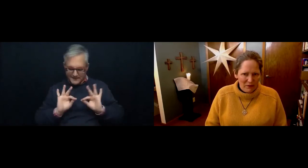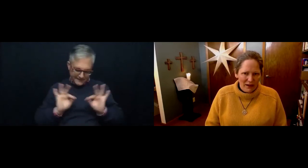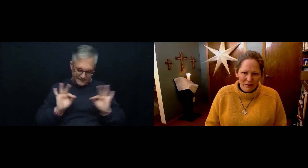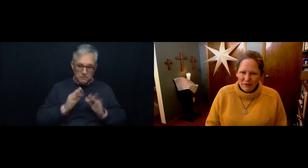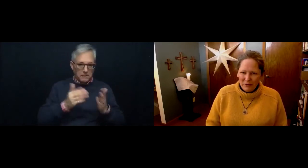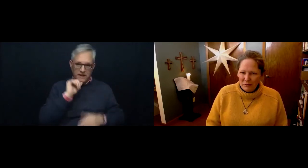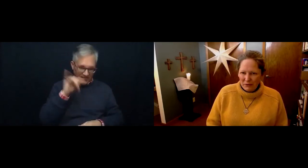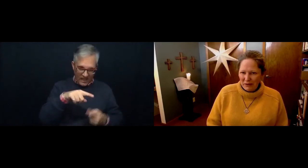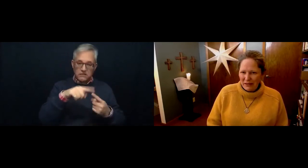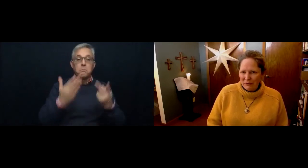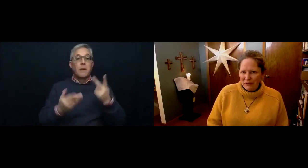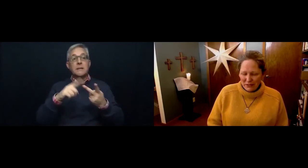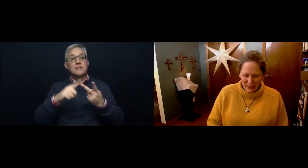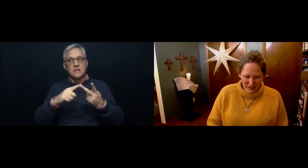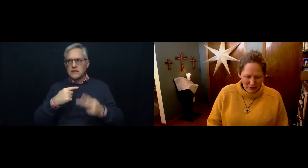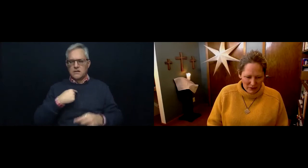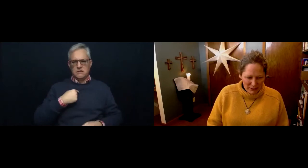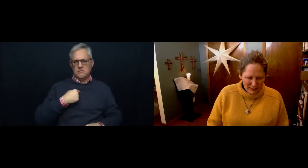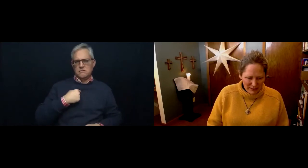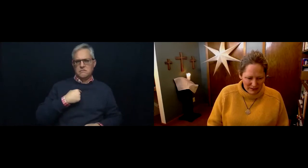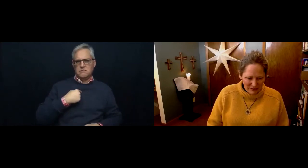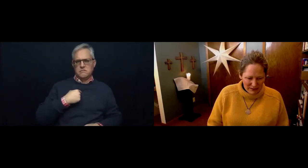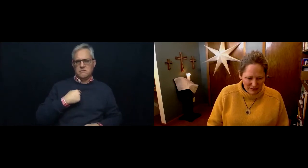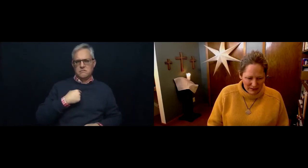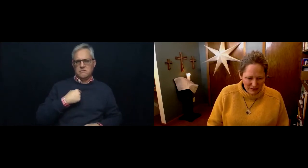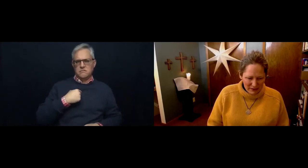And we don't really believe what they're saying to us.